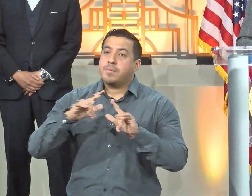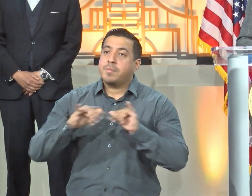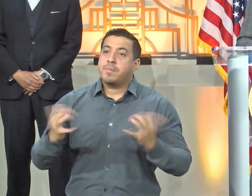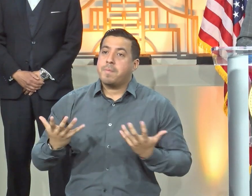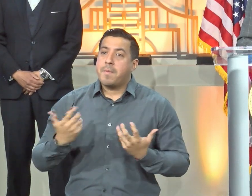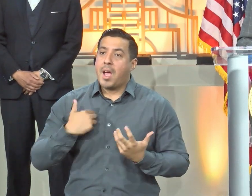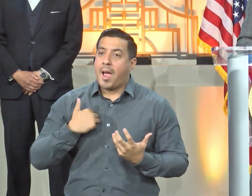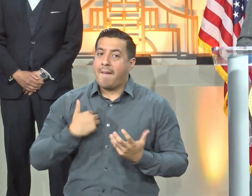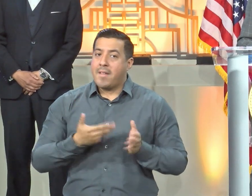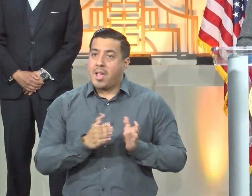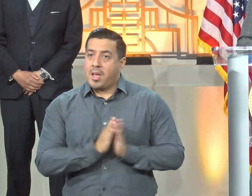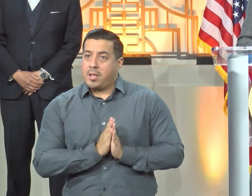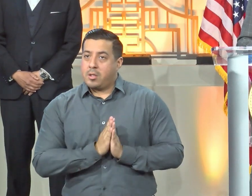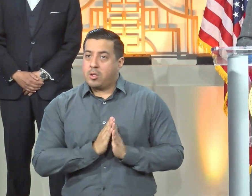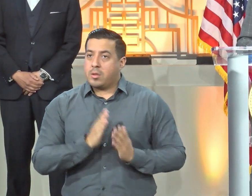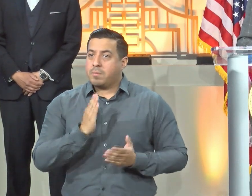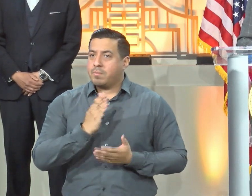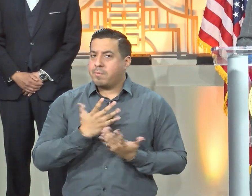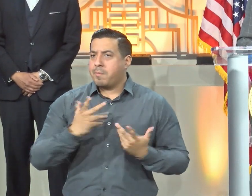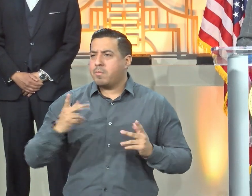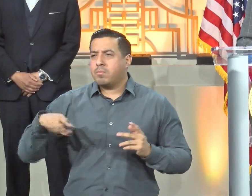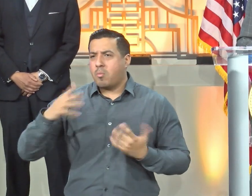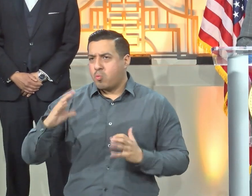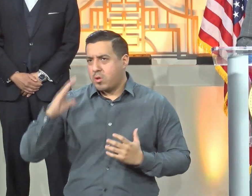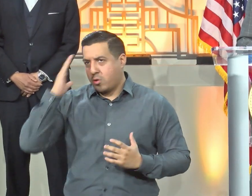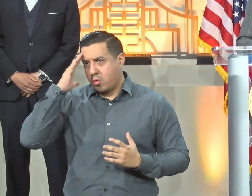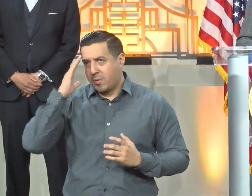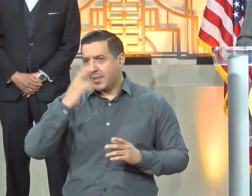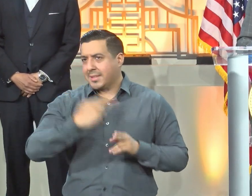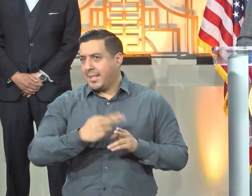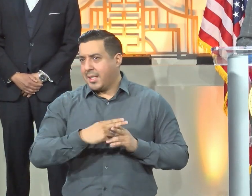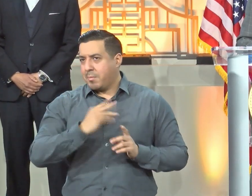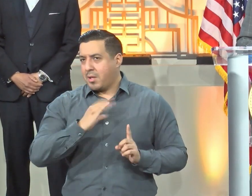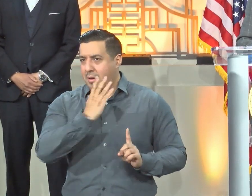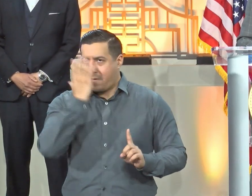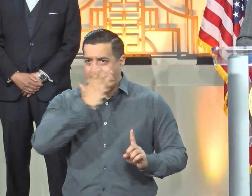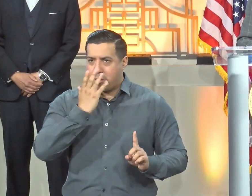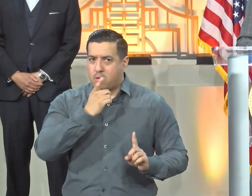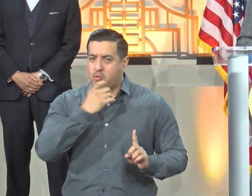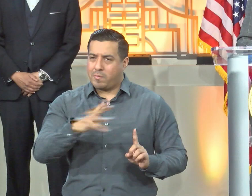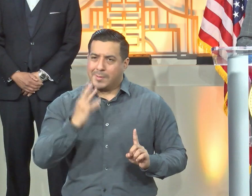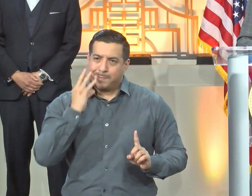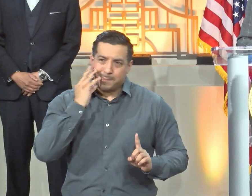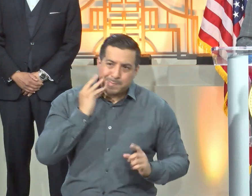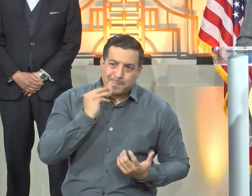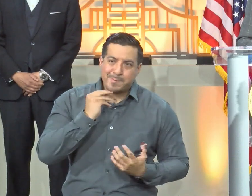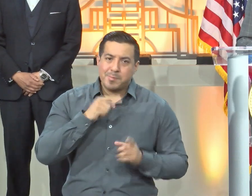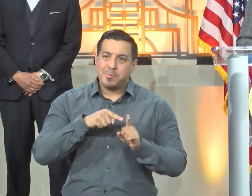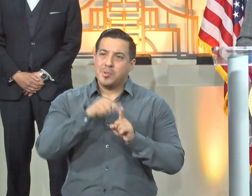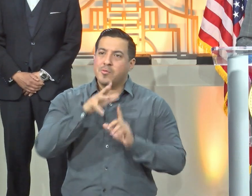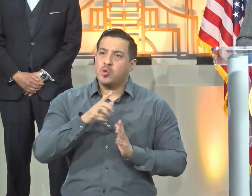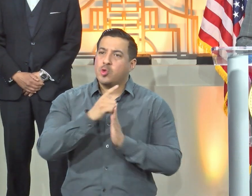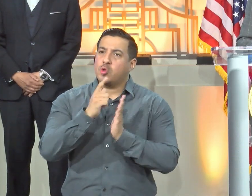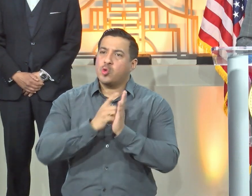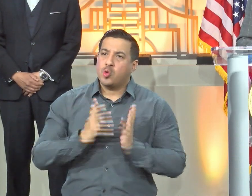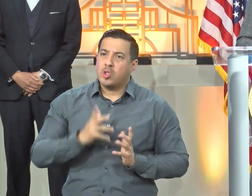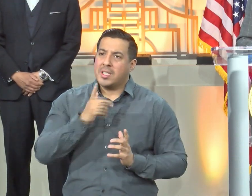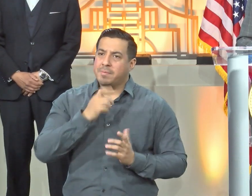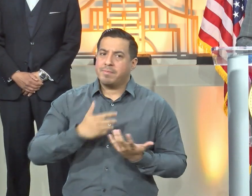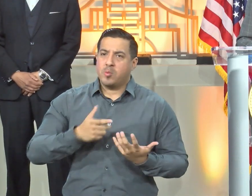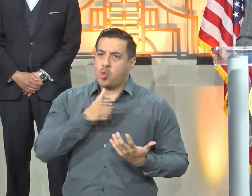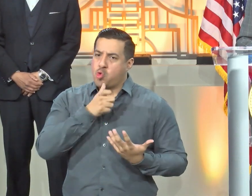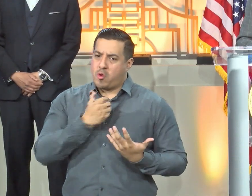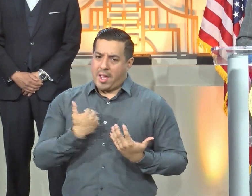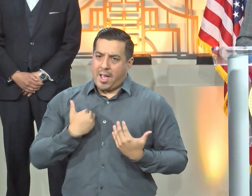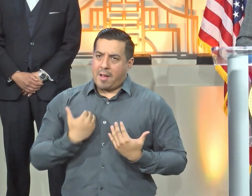that I've asked a familiar name and face and an experienced and professional attorney with the highest degree of ethics as